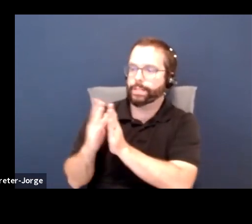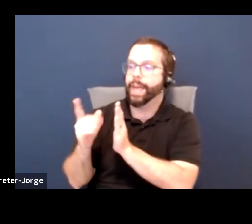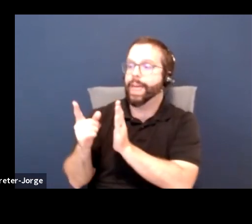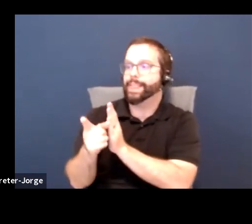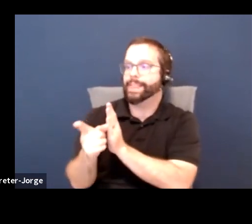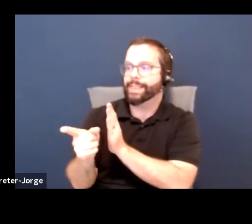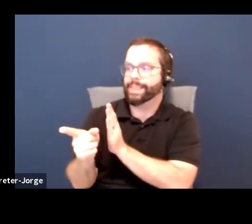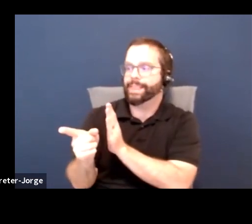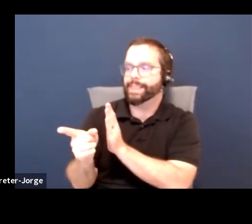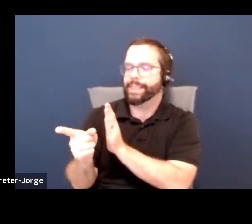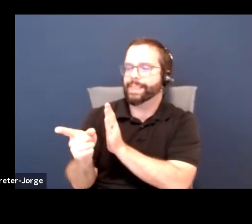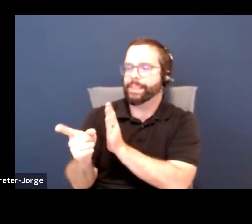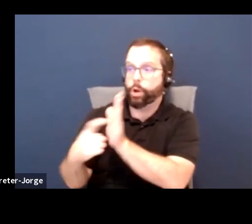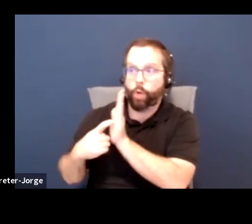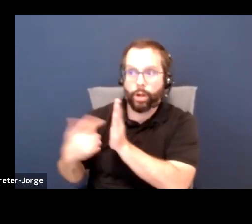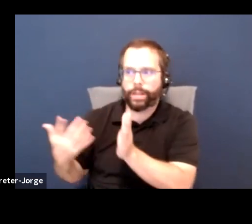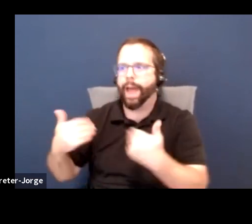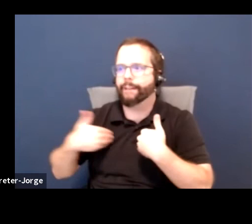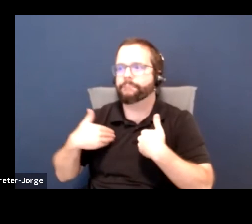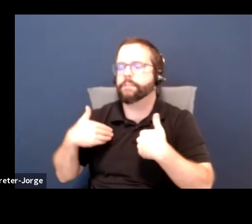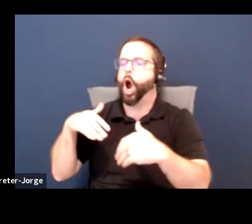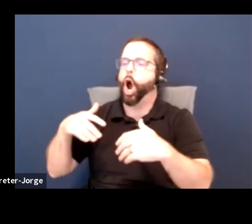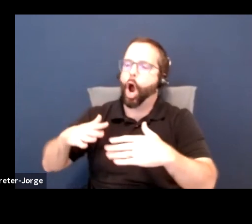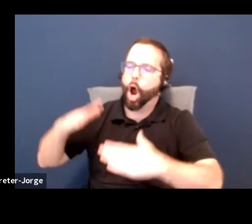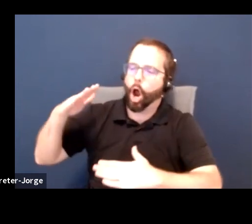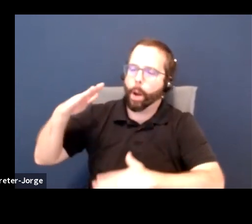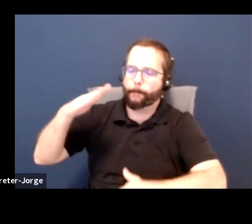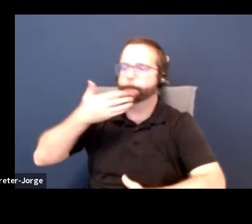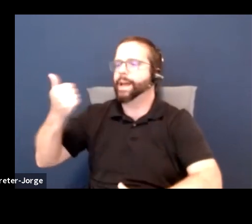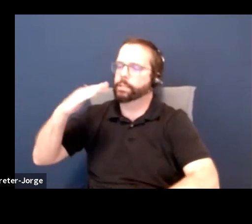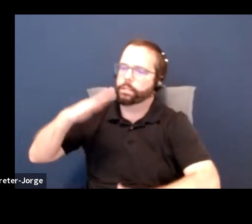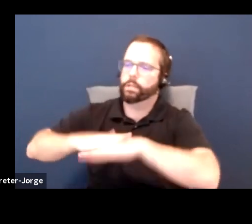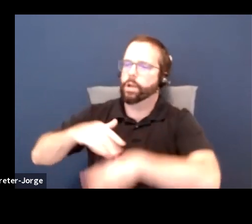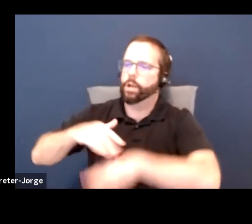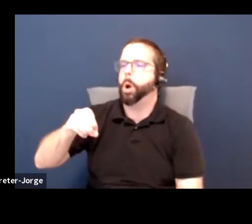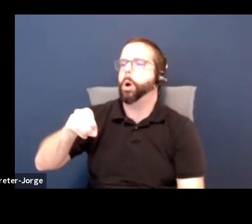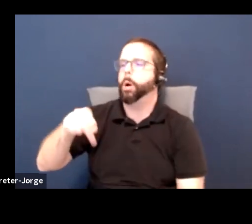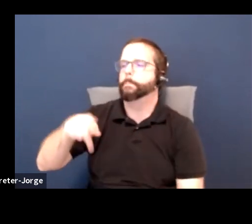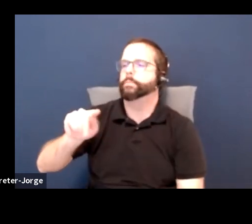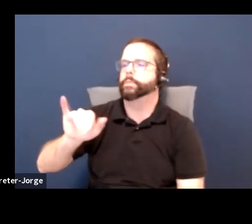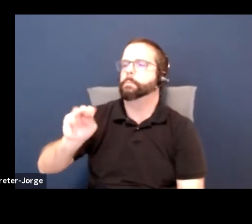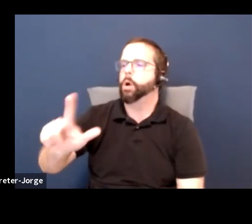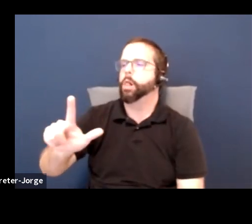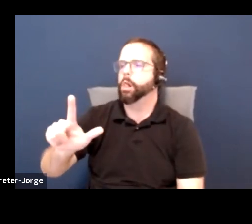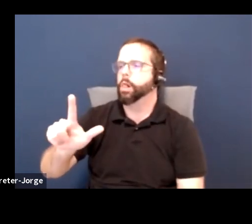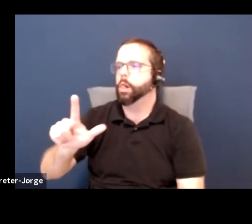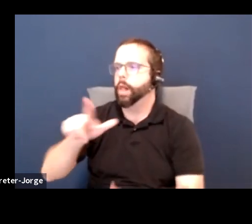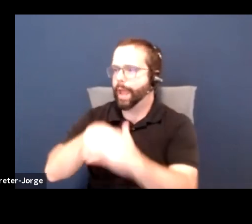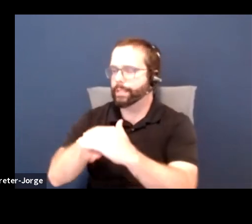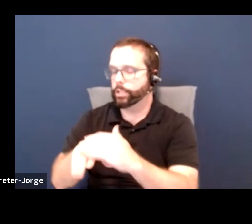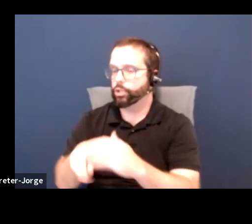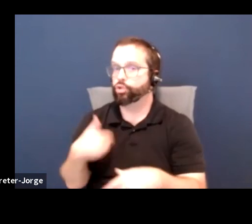optimal accessibility on this playground. So this playground provides ramped access to 26 of the